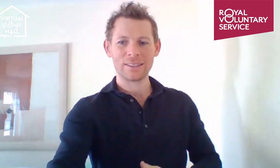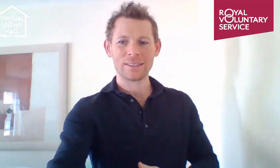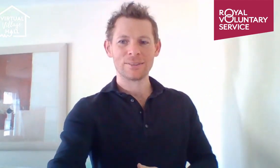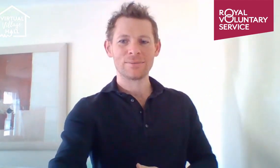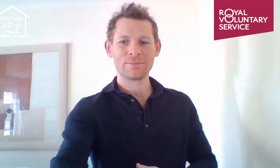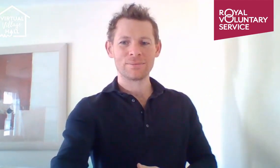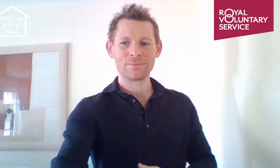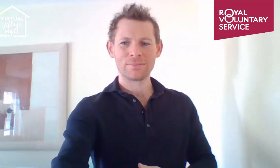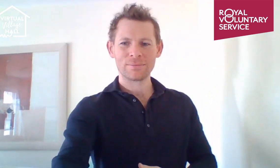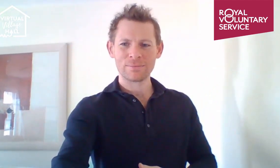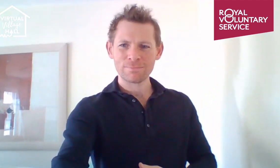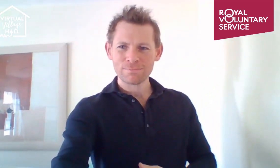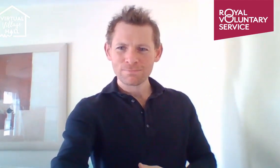And number seven,